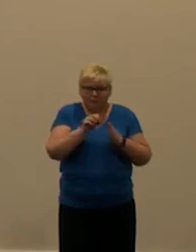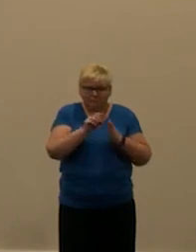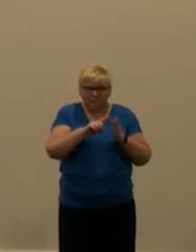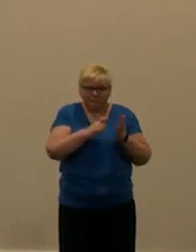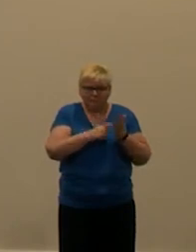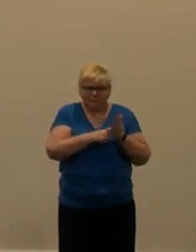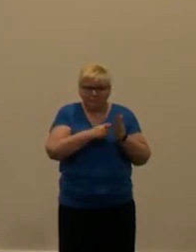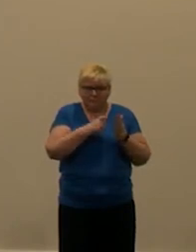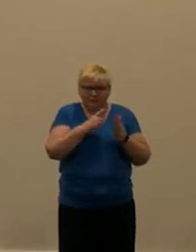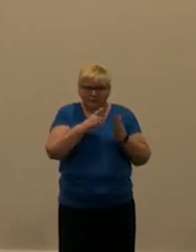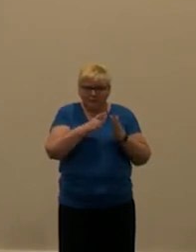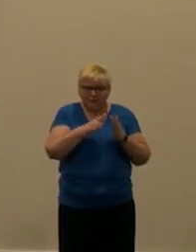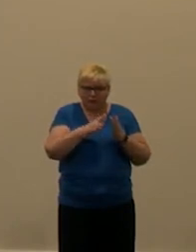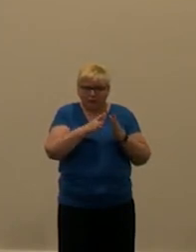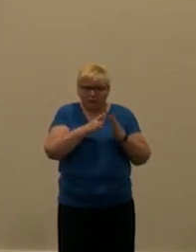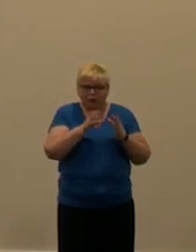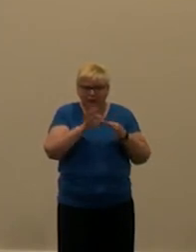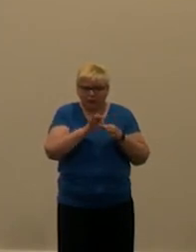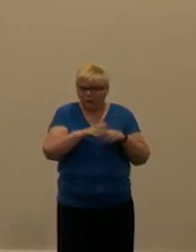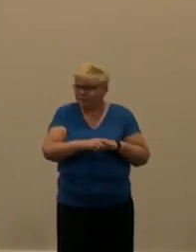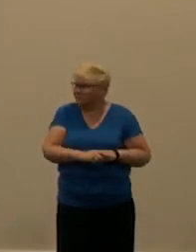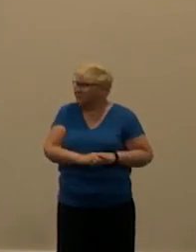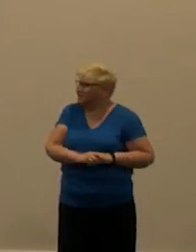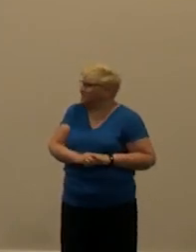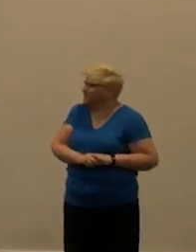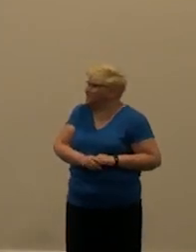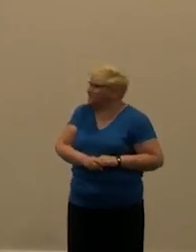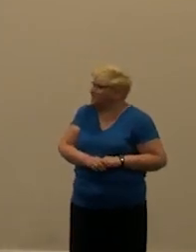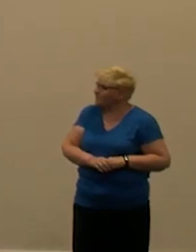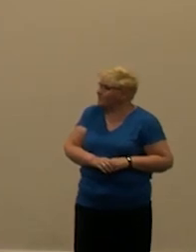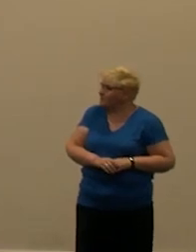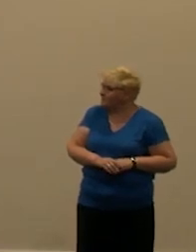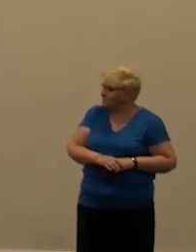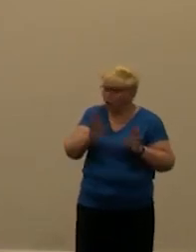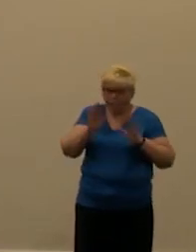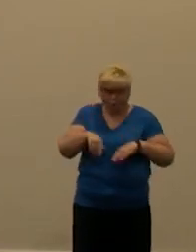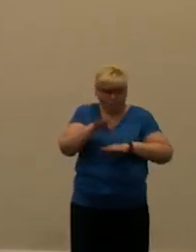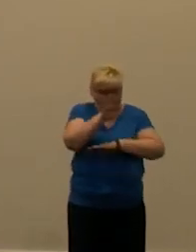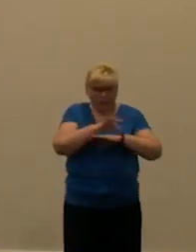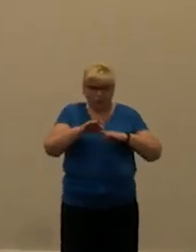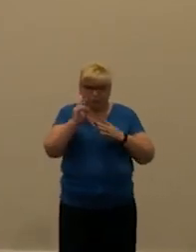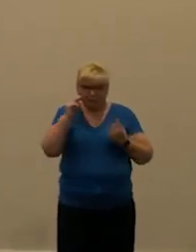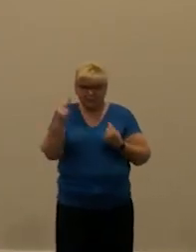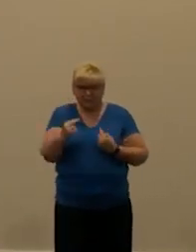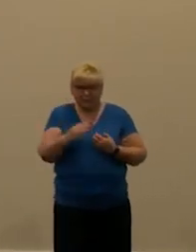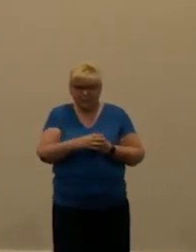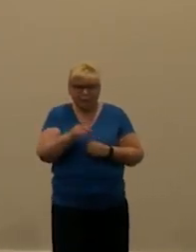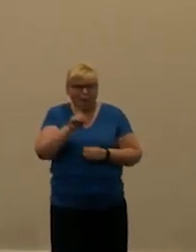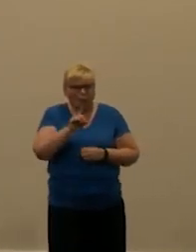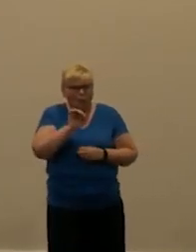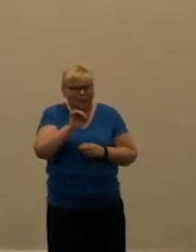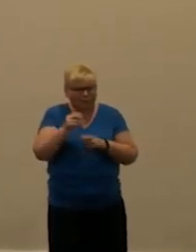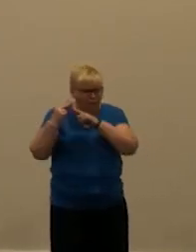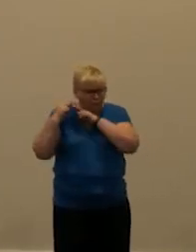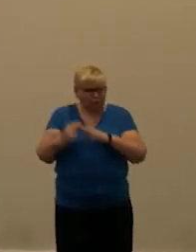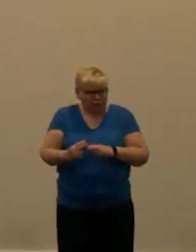over the whole world. Okay, so the architecture. From the architecture perspective, what is the traditional